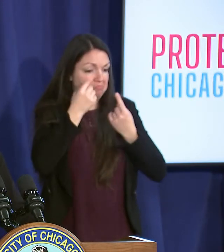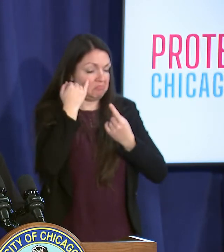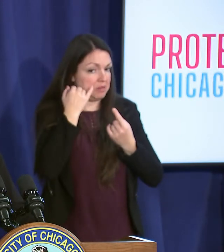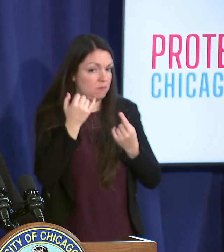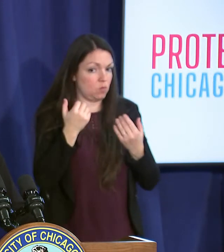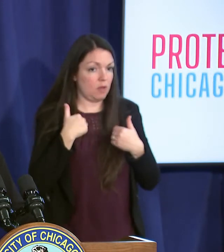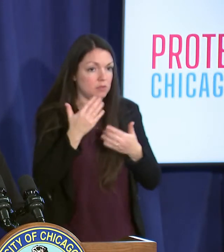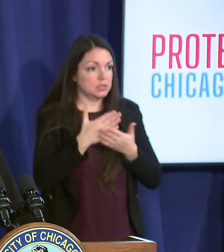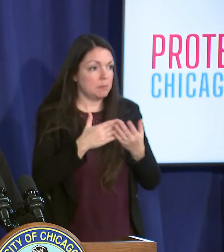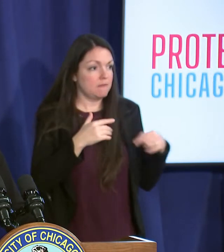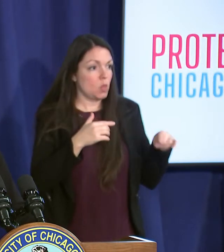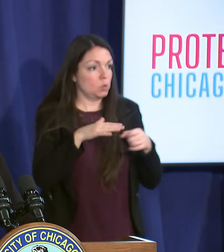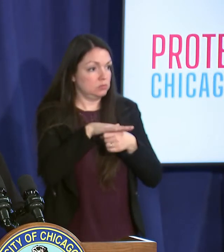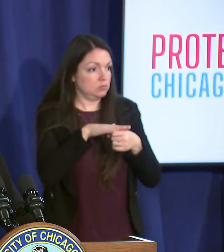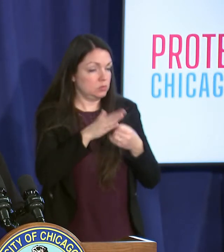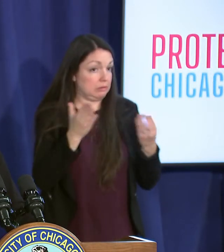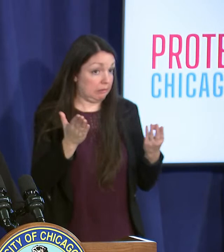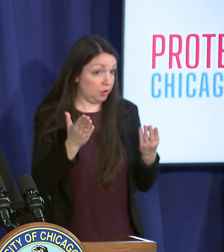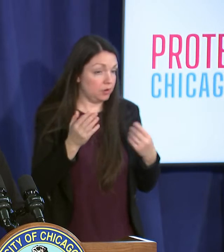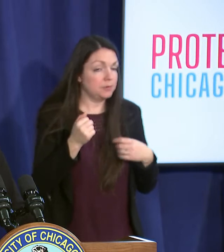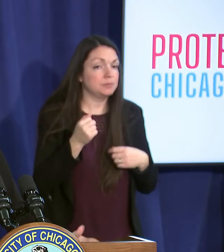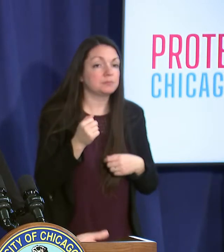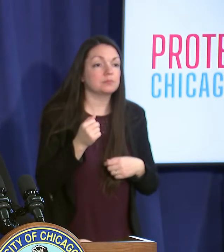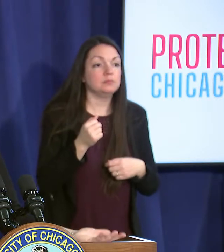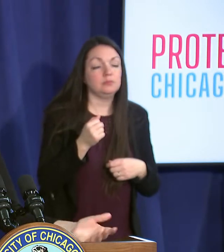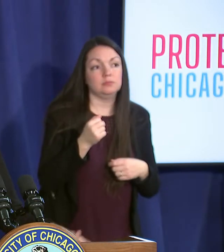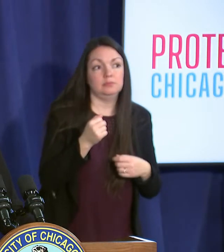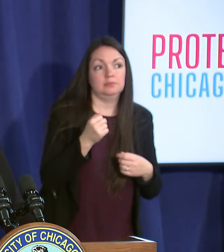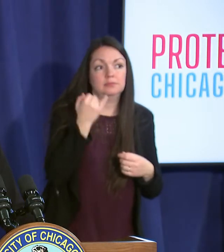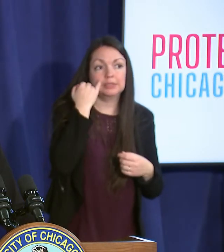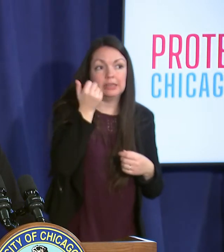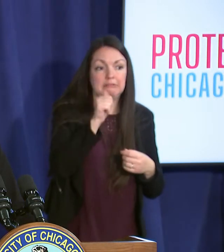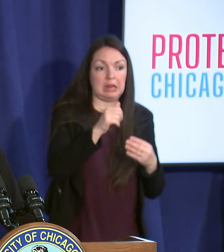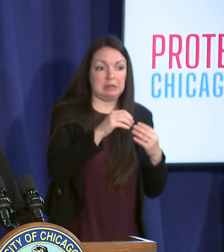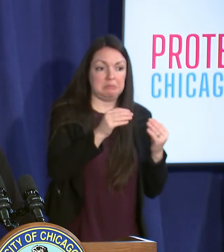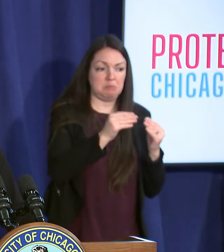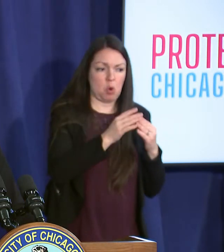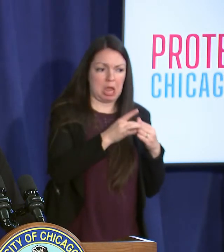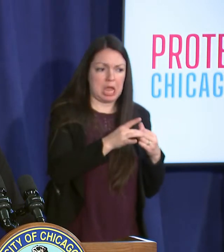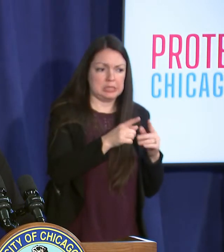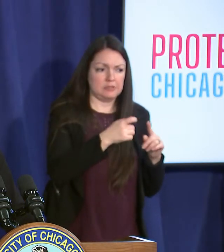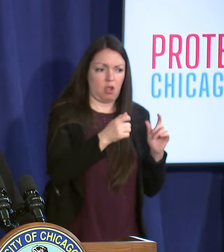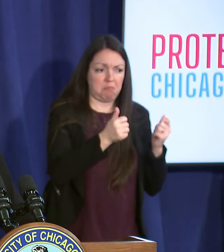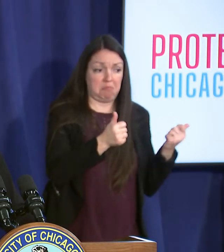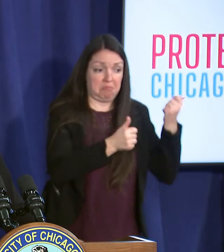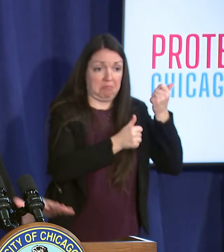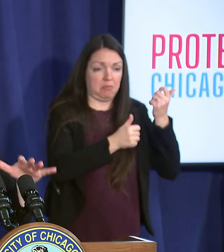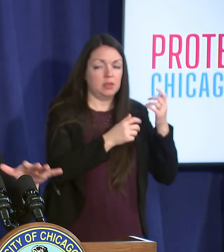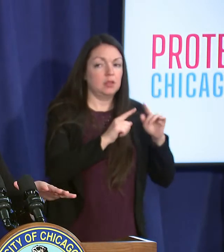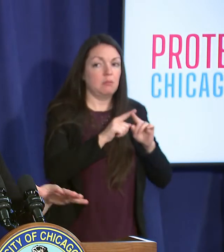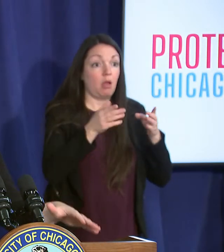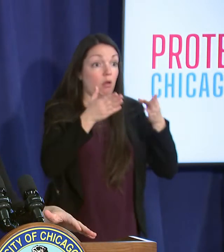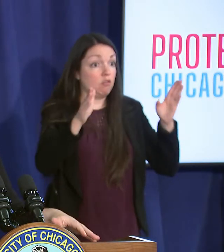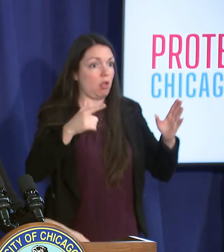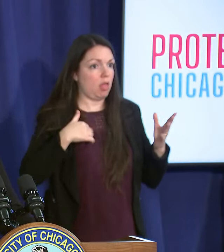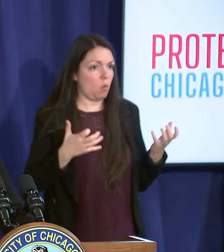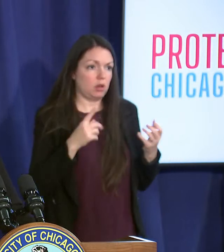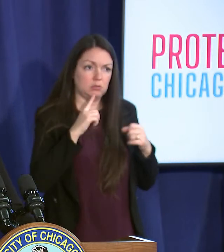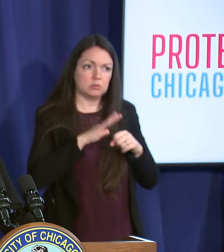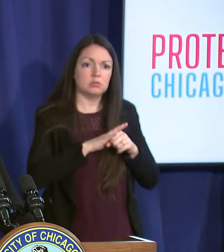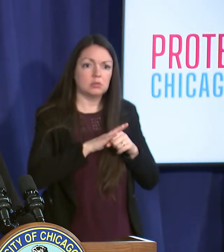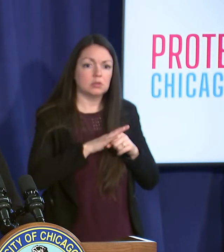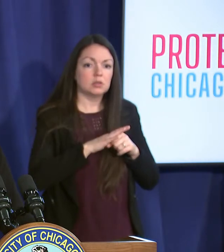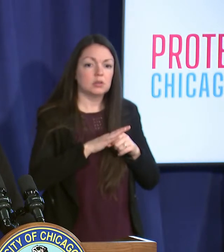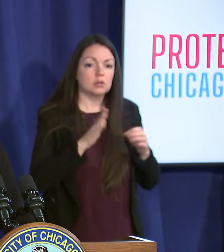those located here, and is there further guidance around that? Overall, though, I just do want to reassure folks